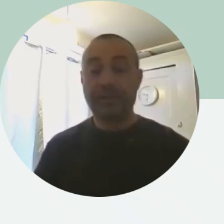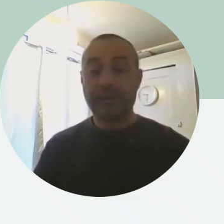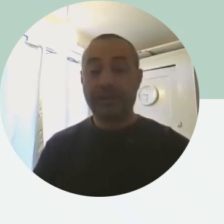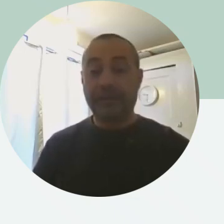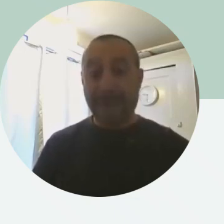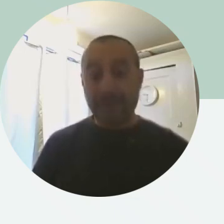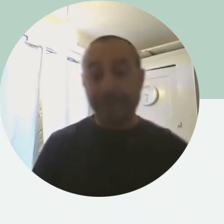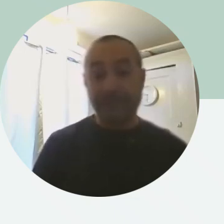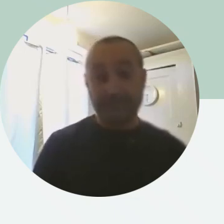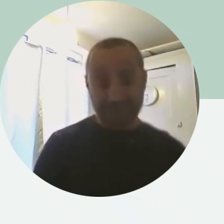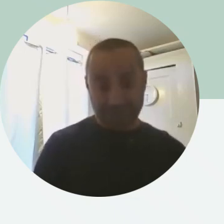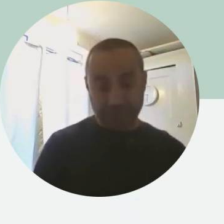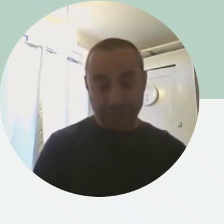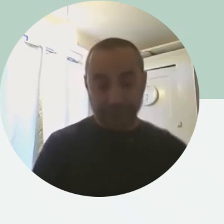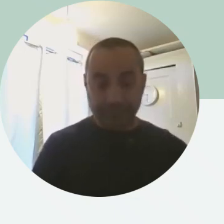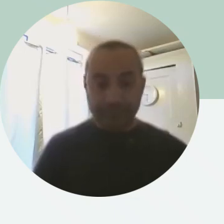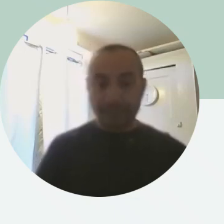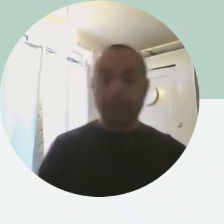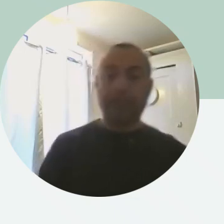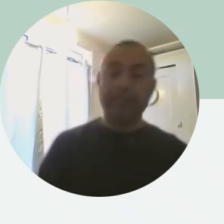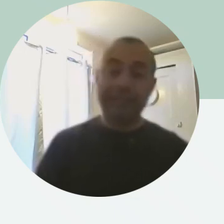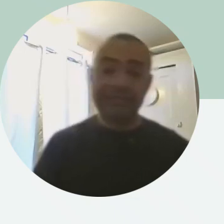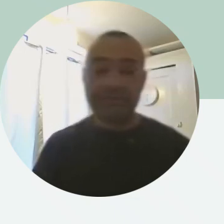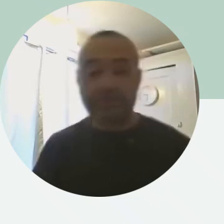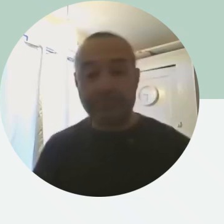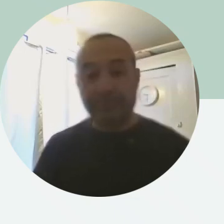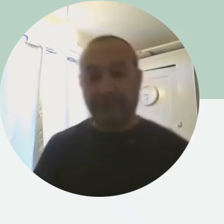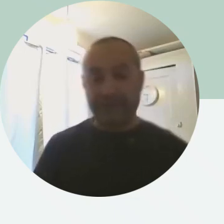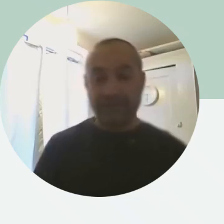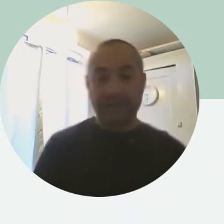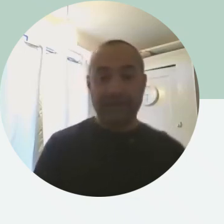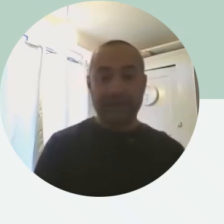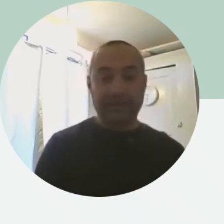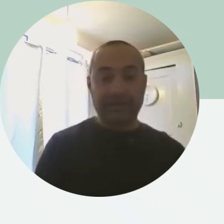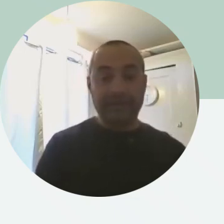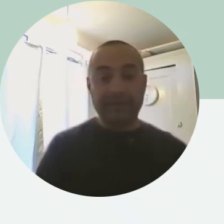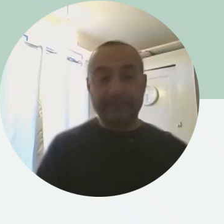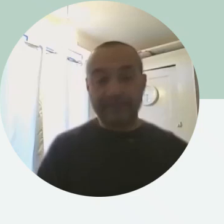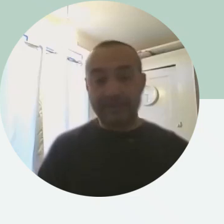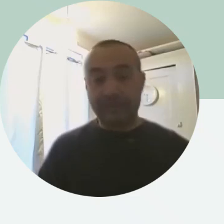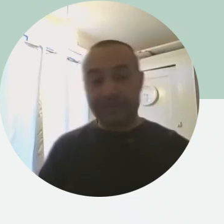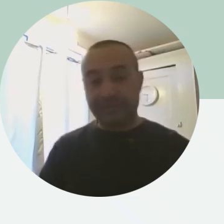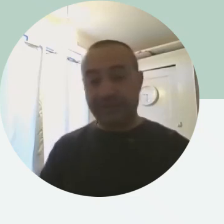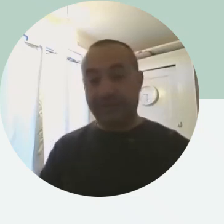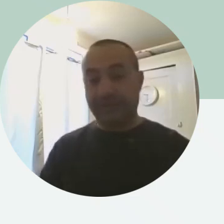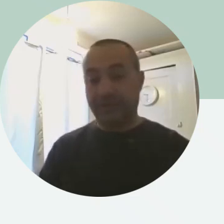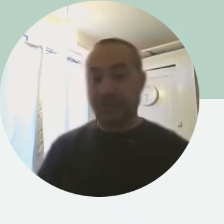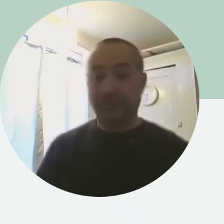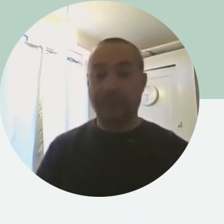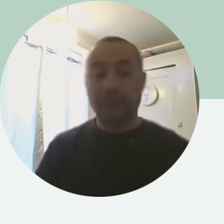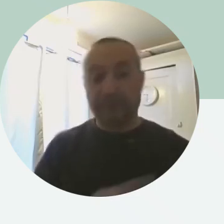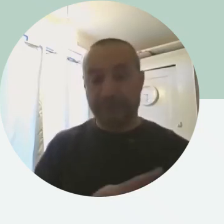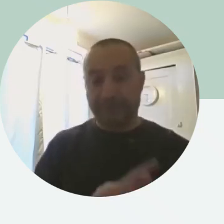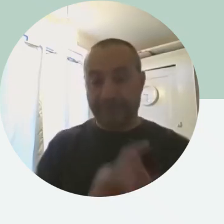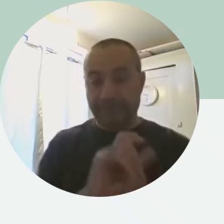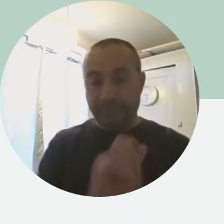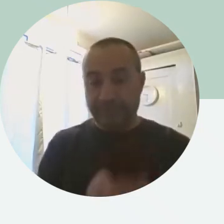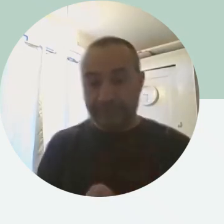The aim of this video is to provide succinct information about, number one, the importance of